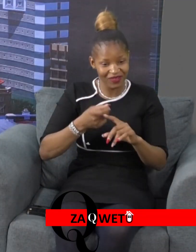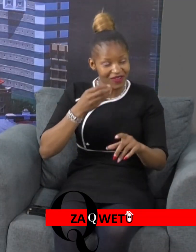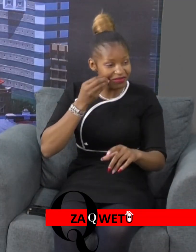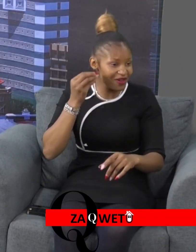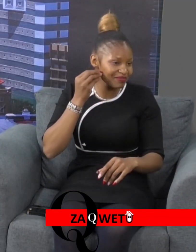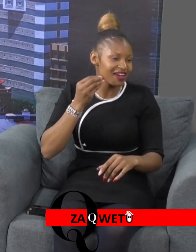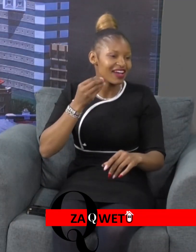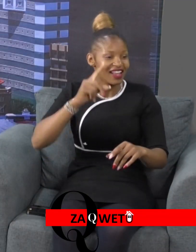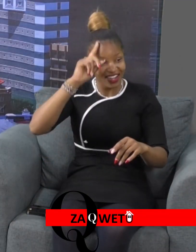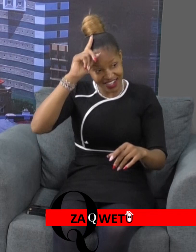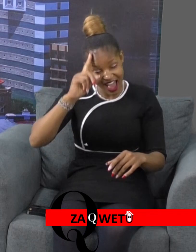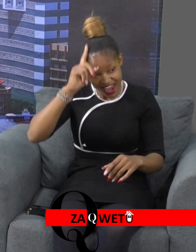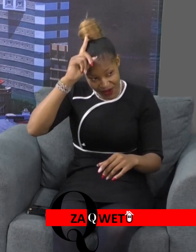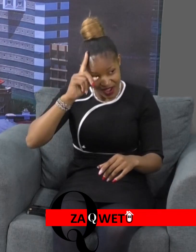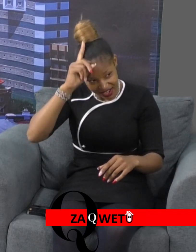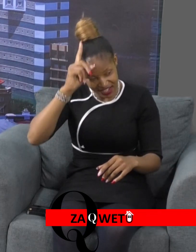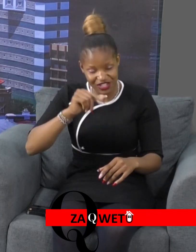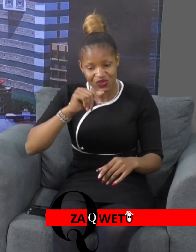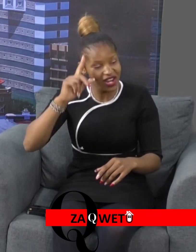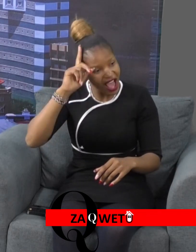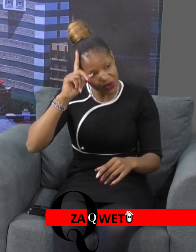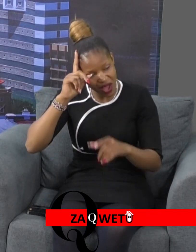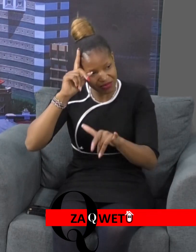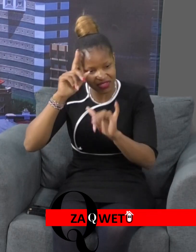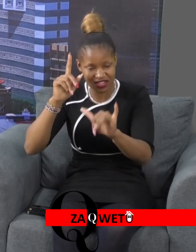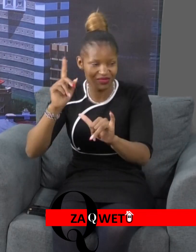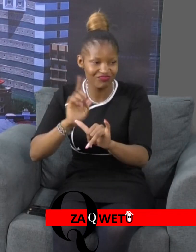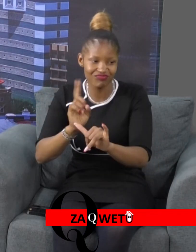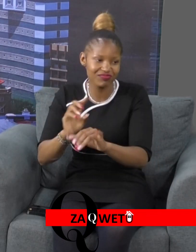Okay, thank you for that question. My home is Nyandarua.